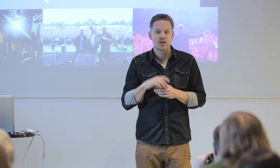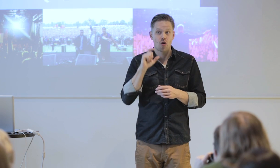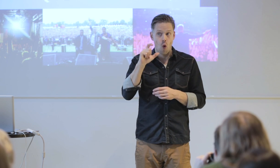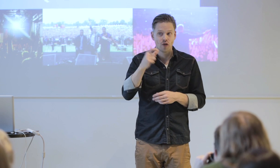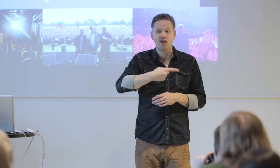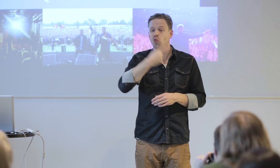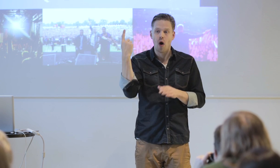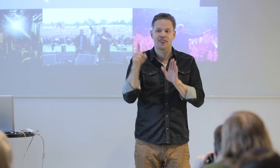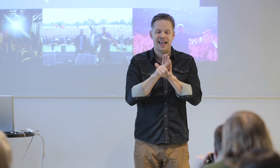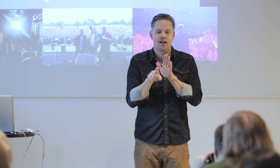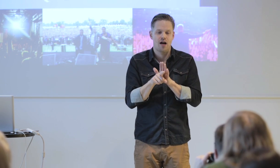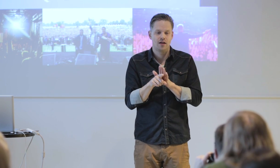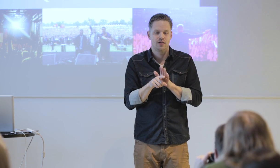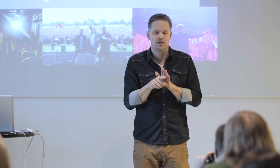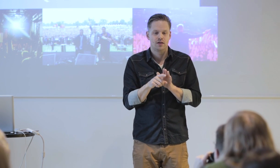I've flown to different places, and it's